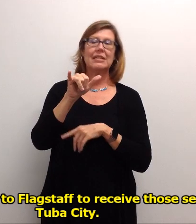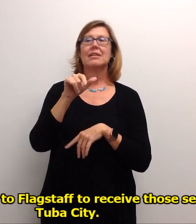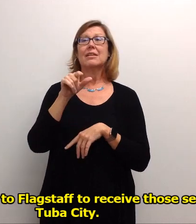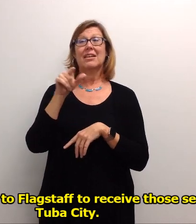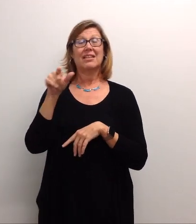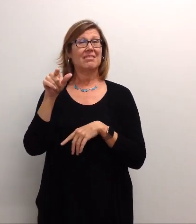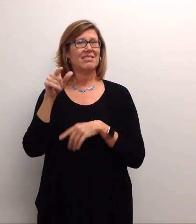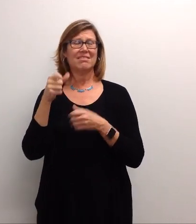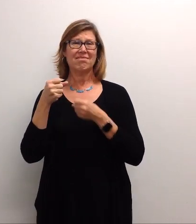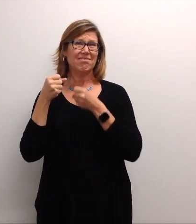City.